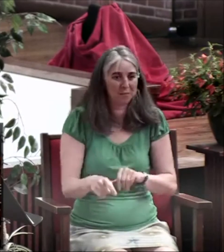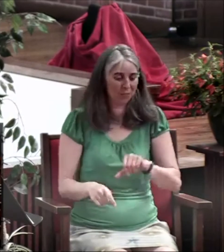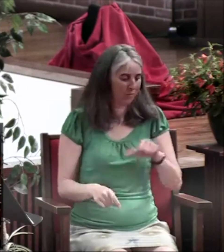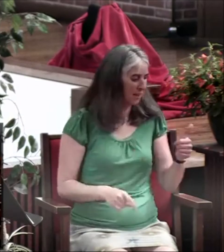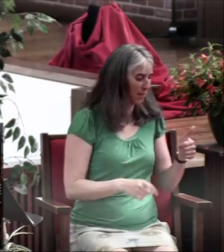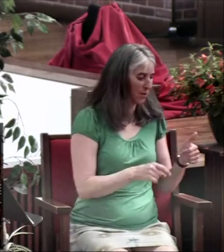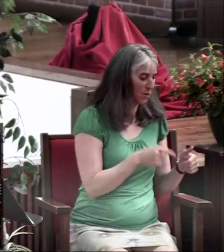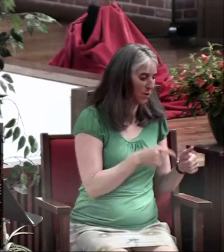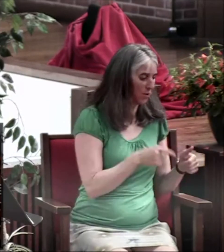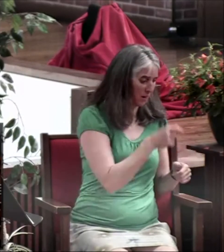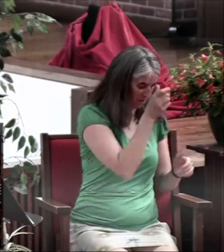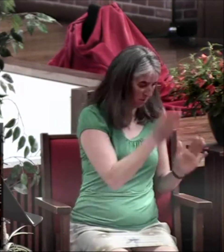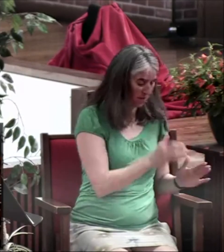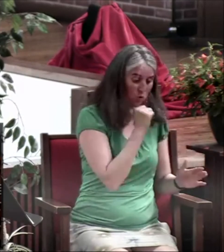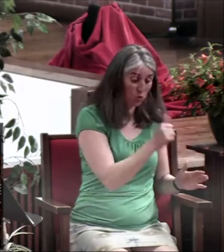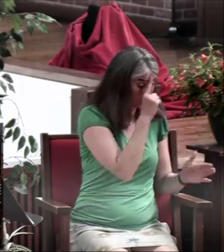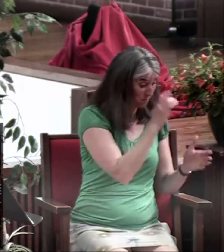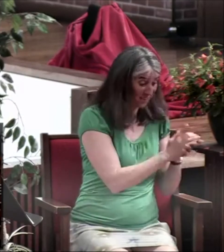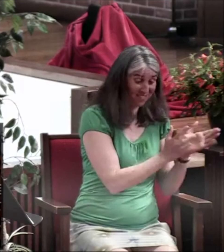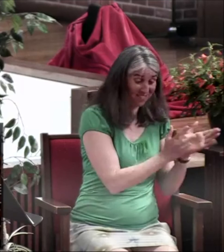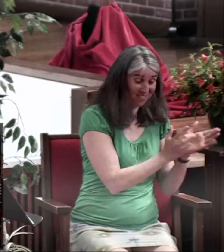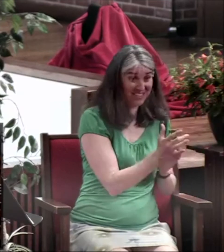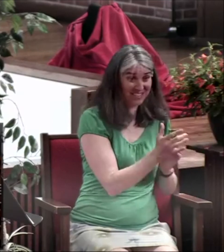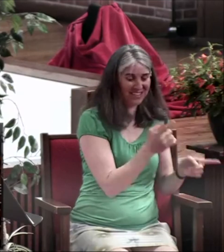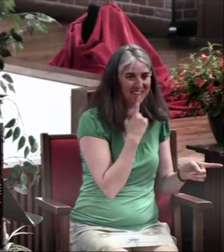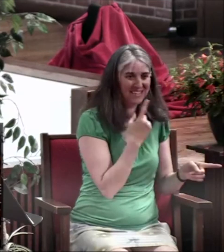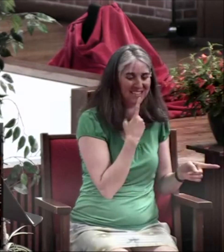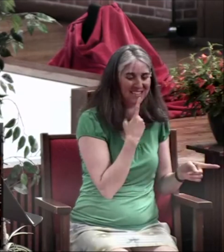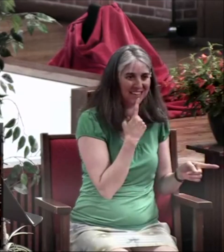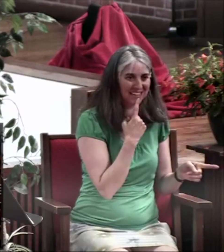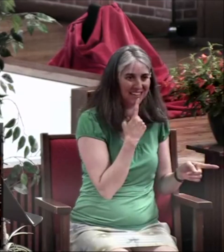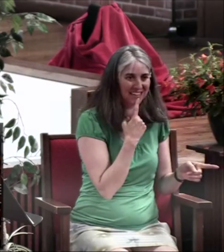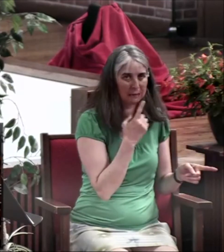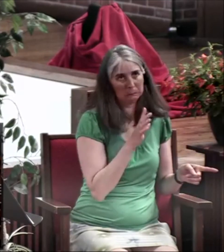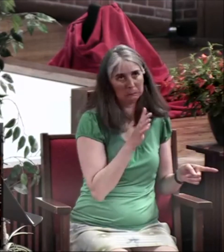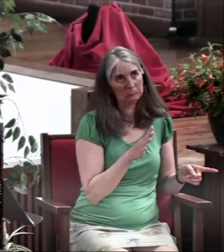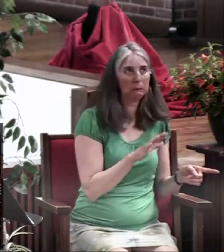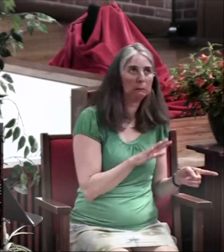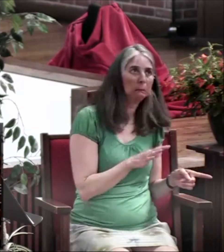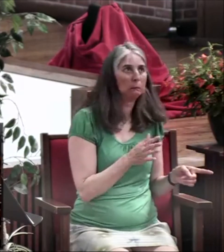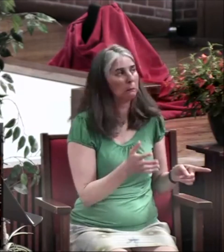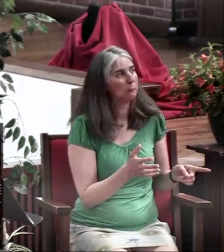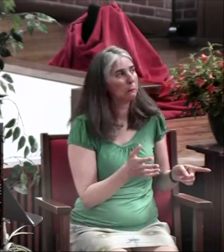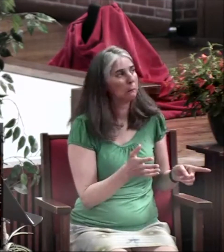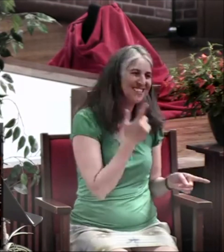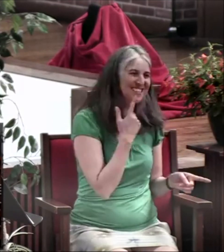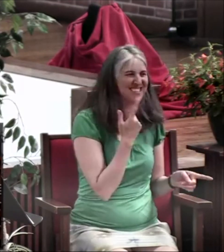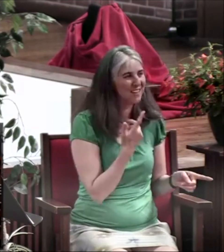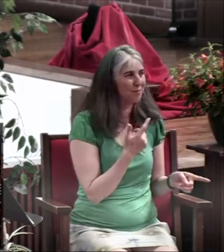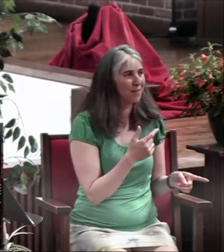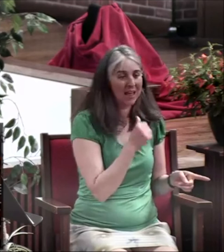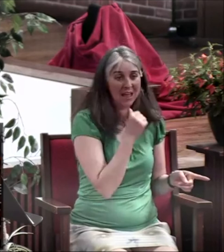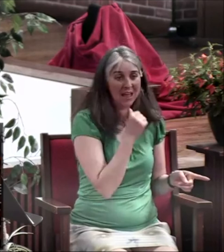Then it was an opportunity for the Professor Joseph to respond. And he basically hemmed and hawed and he admitted he wouldn't